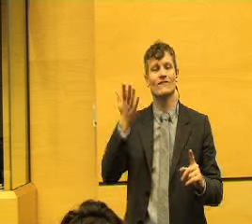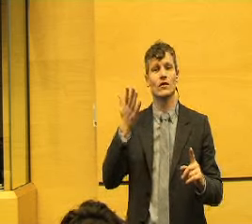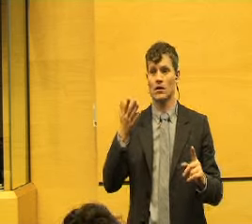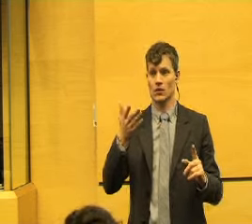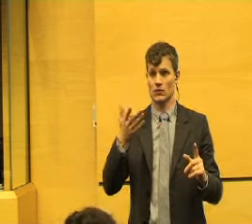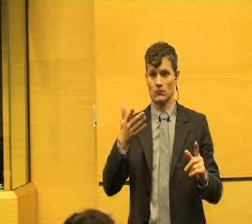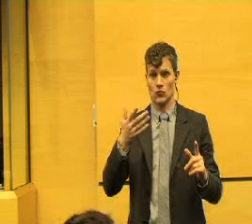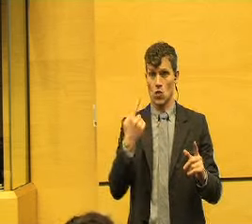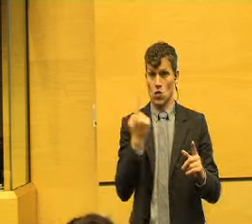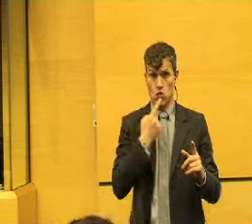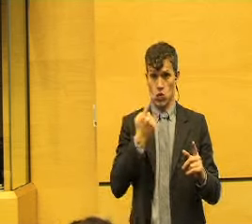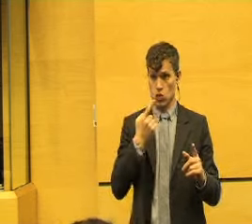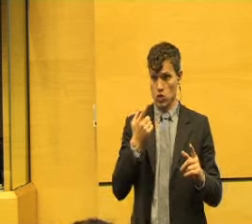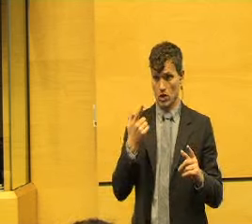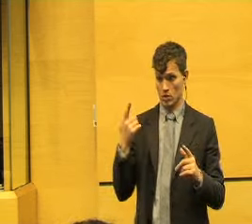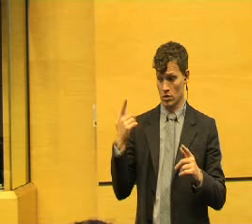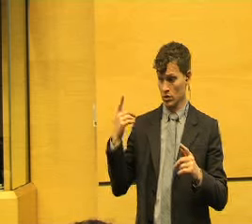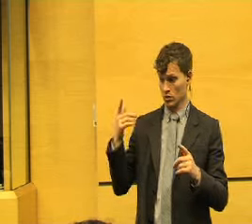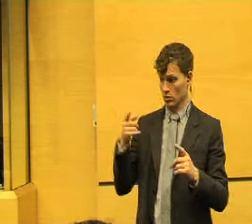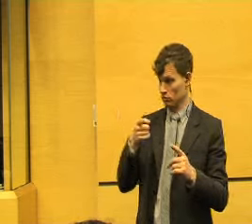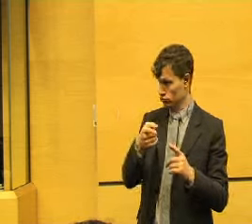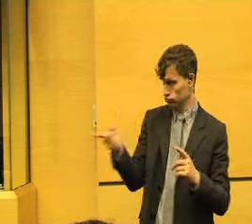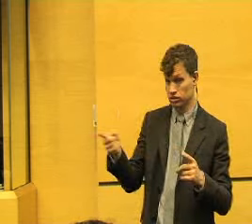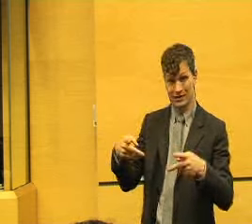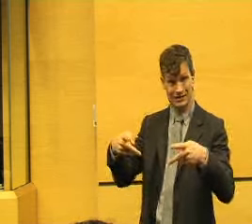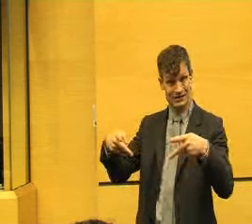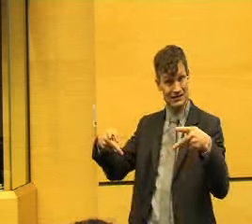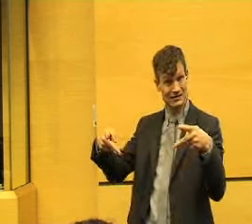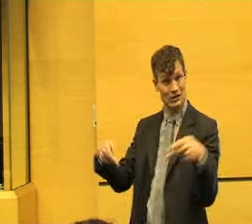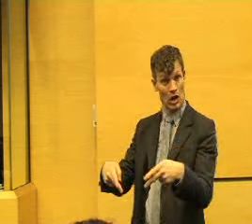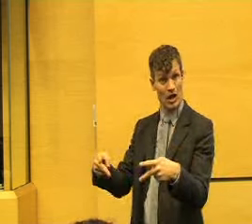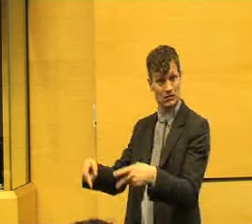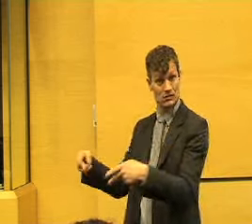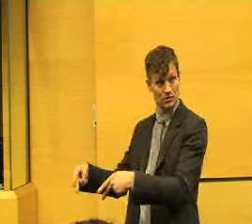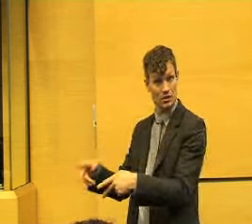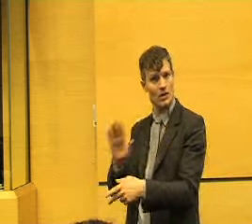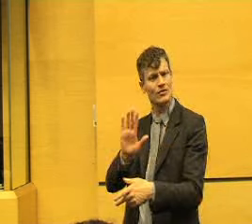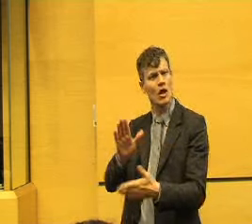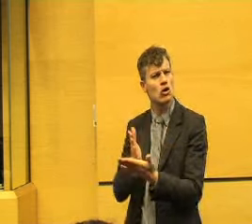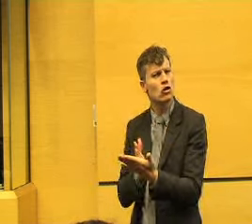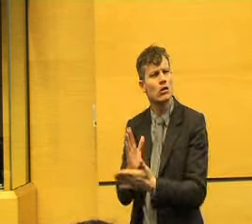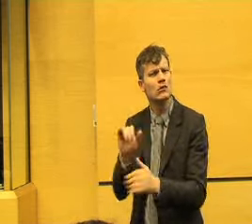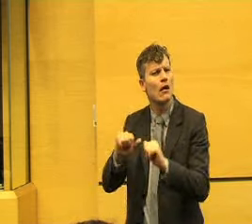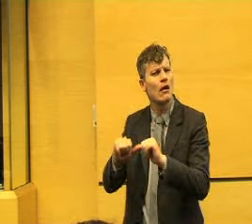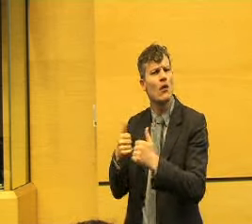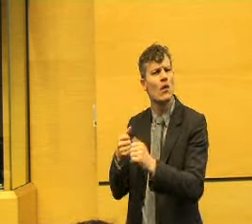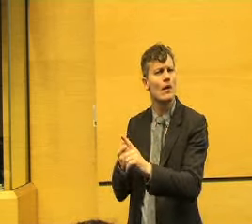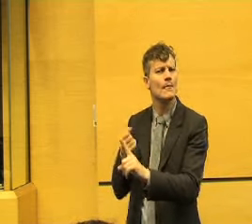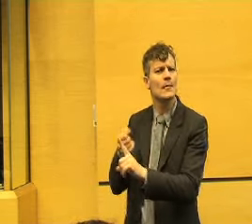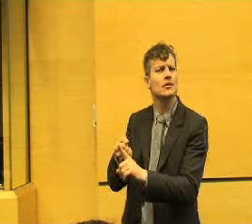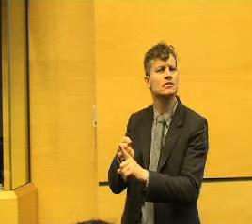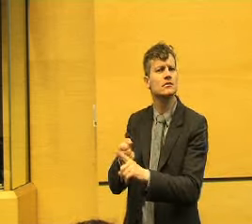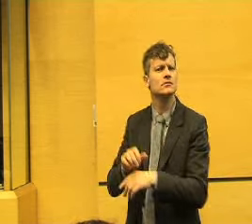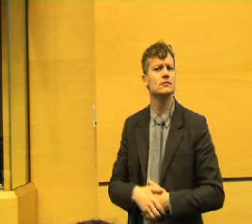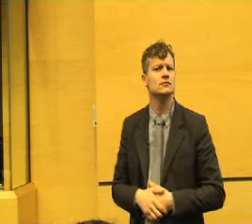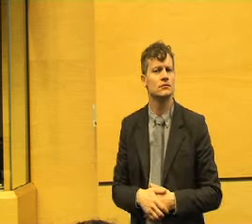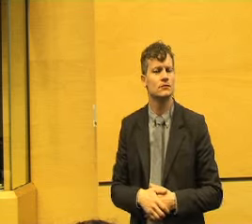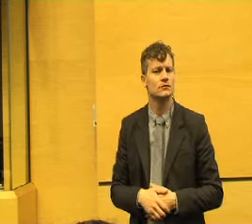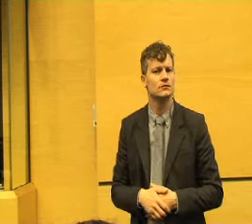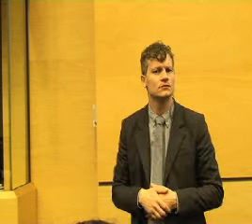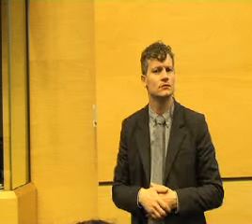impacted, and I would also like to know how does the state party ensure access